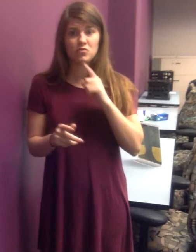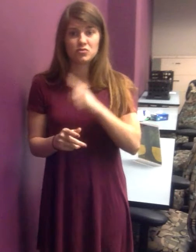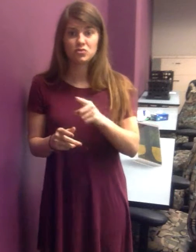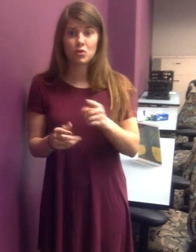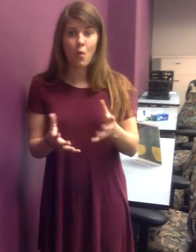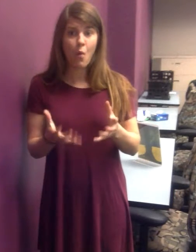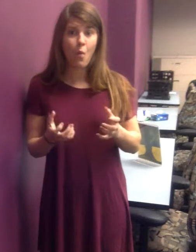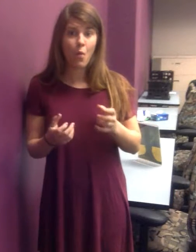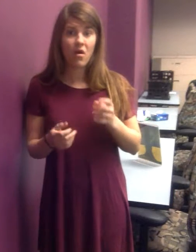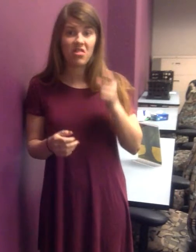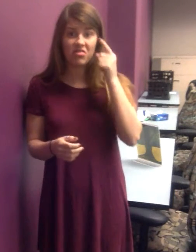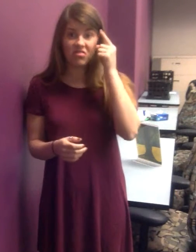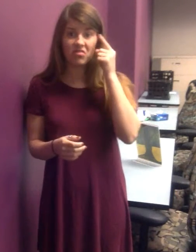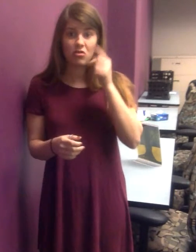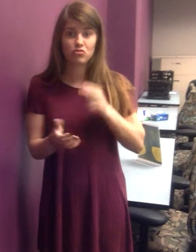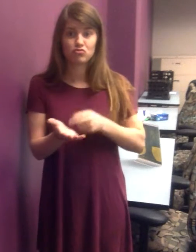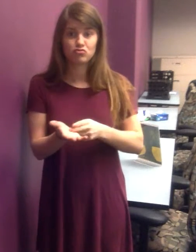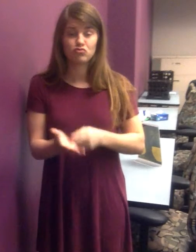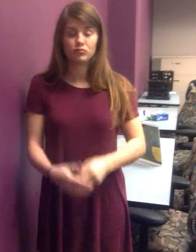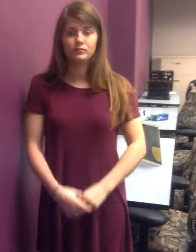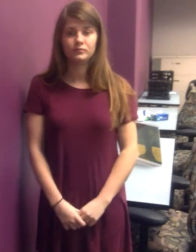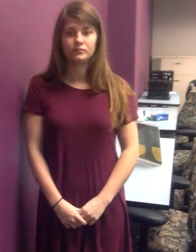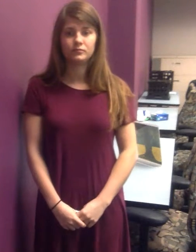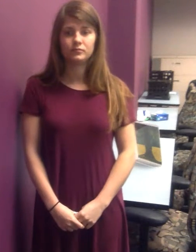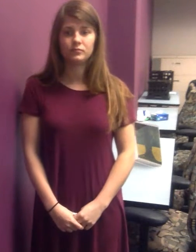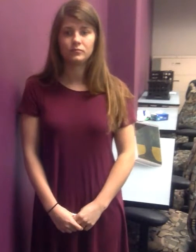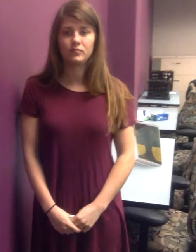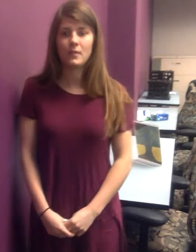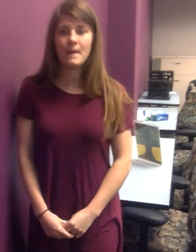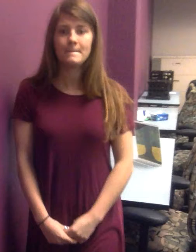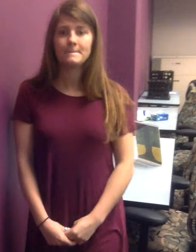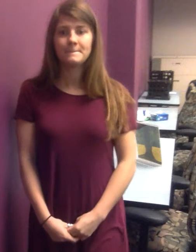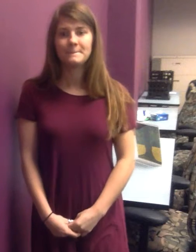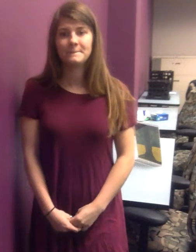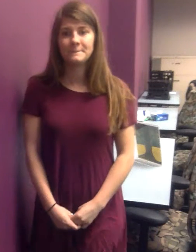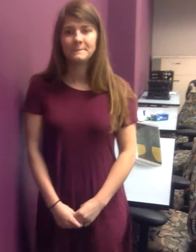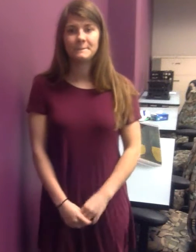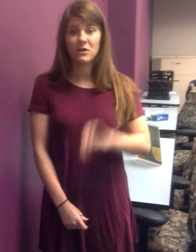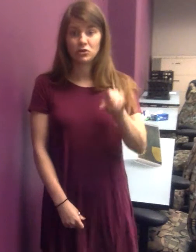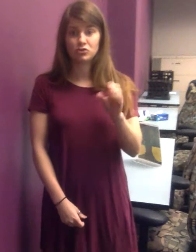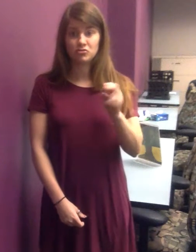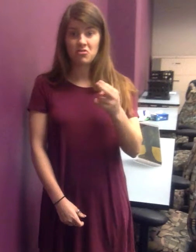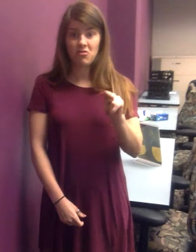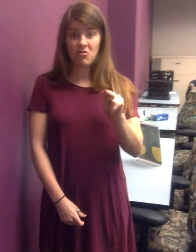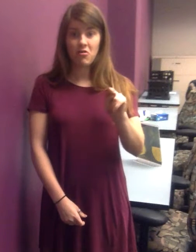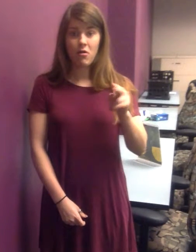warming? Oh, very definitely, yes. Correspondent John Hockenberry investigates. The politics have gotten to the point where people just don't want to listen